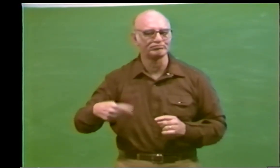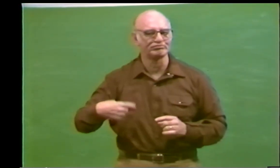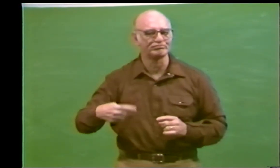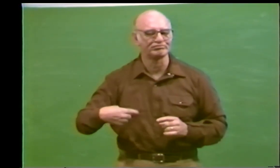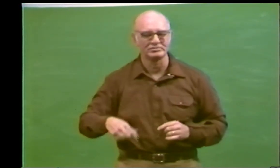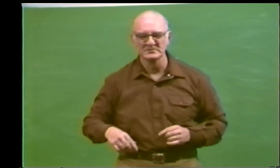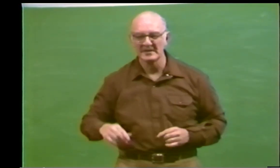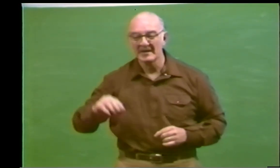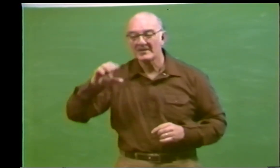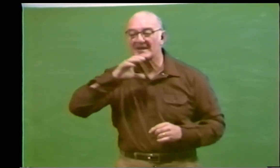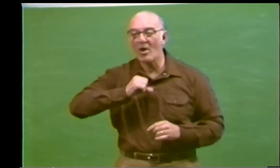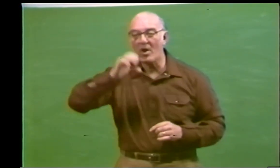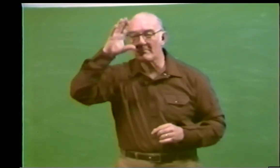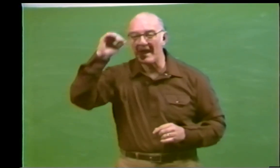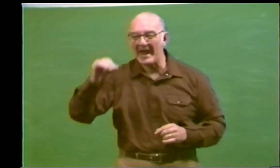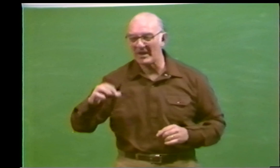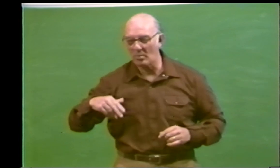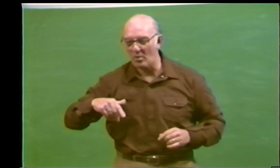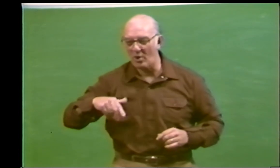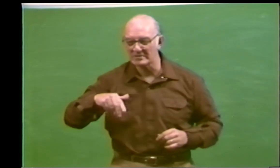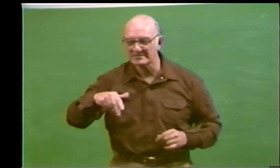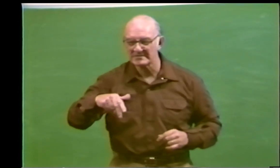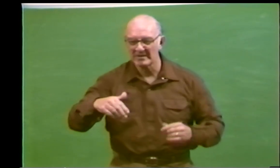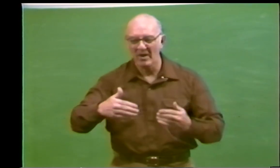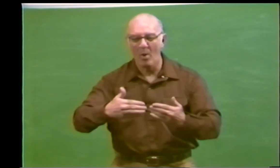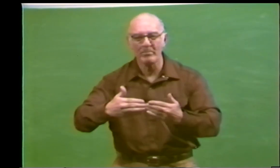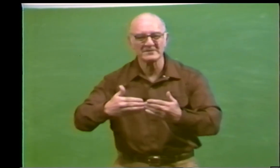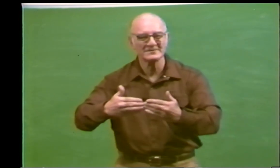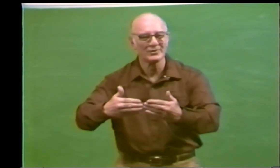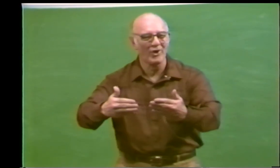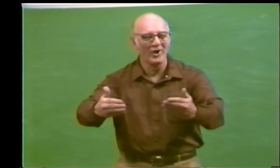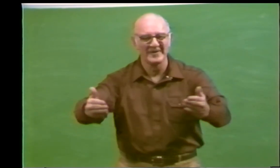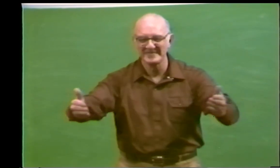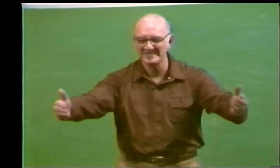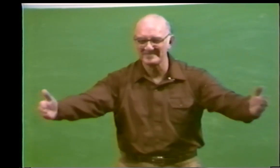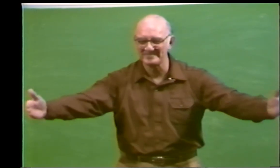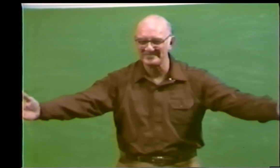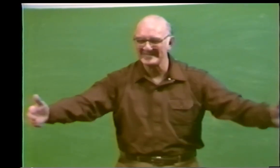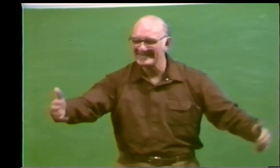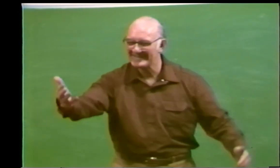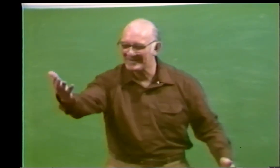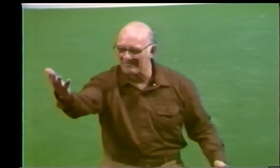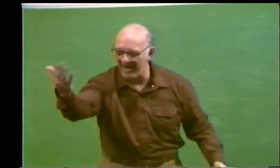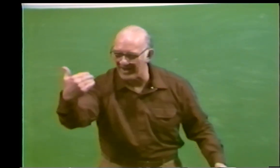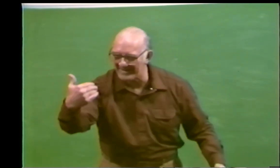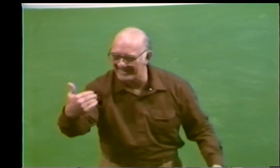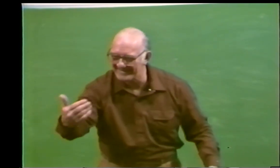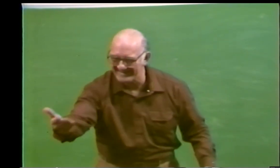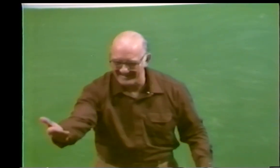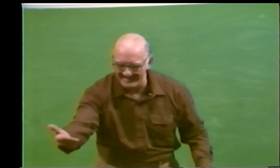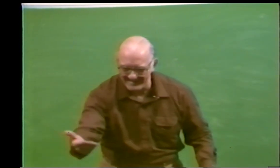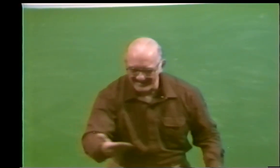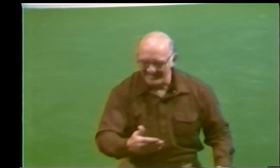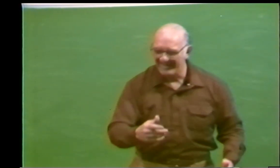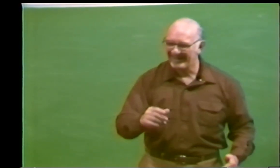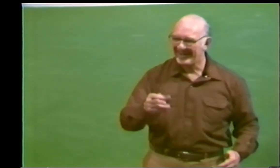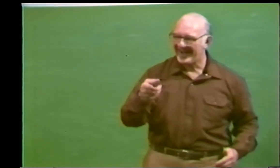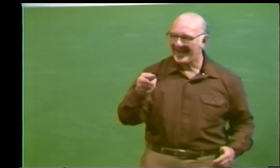The old man walks, opens the door. Come on in.